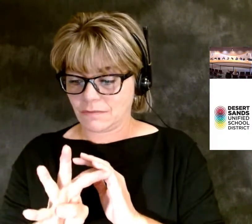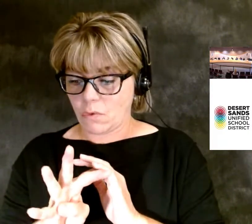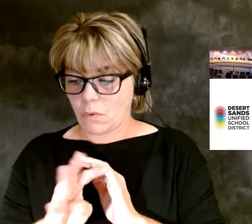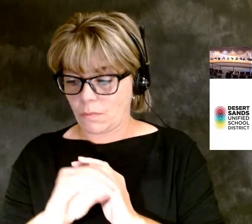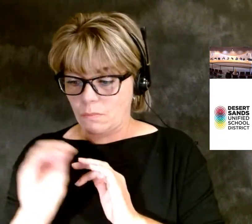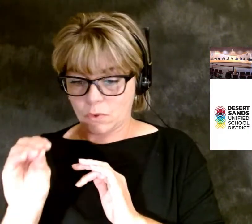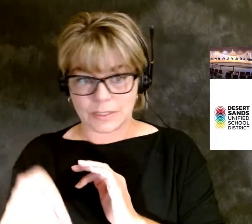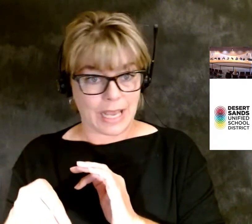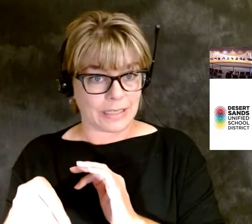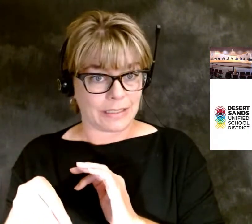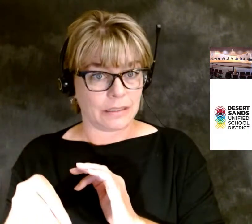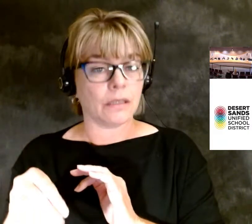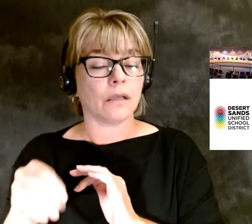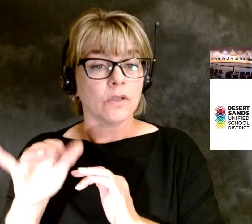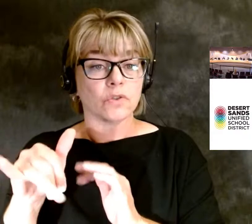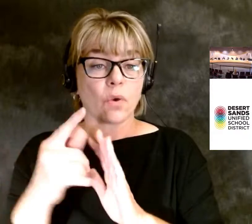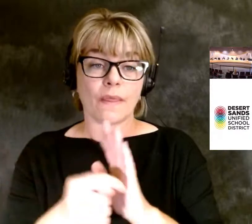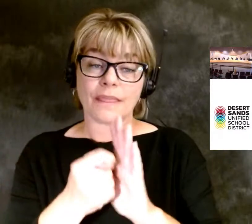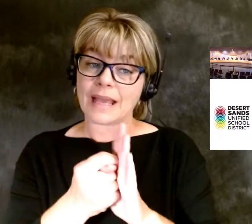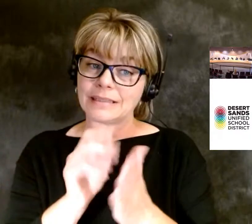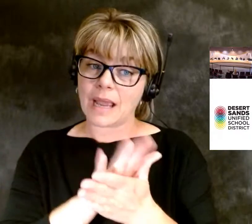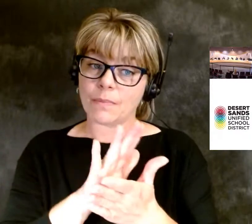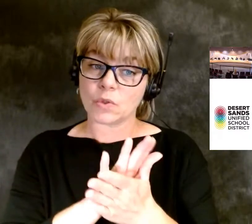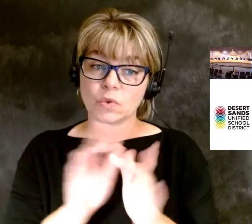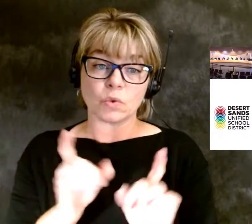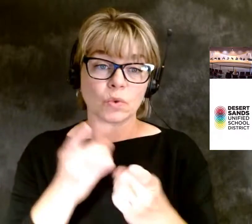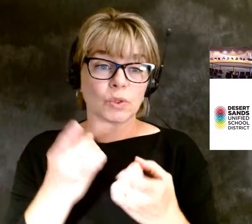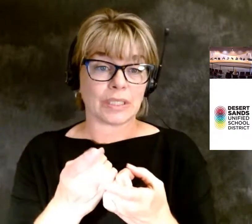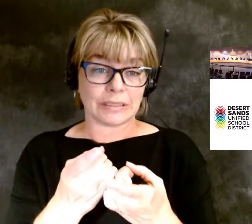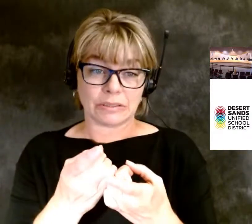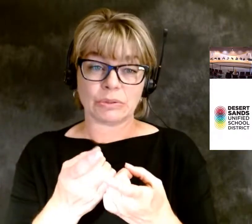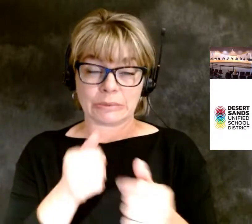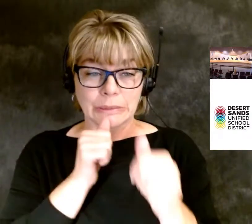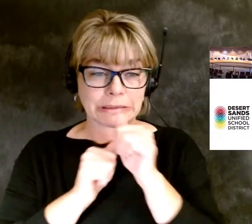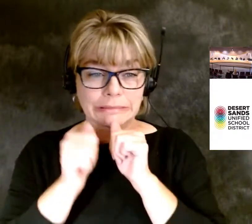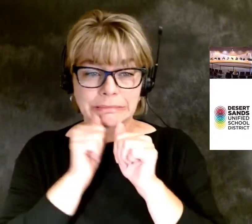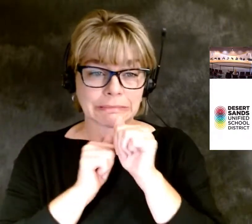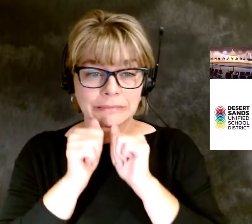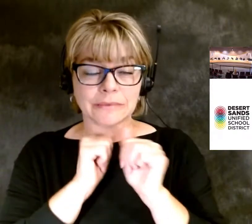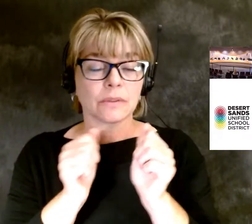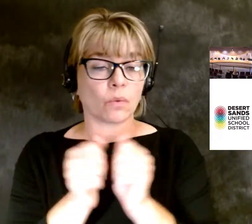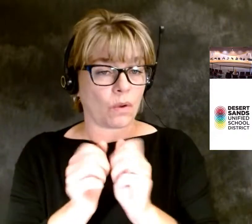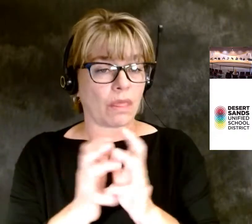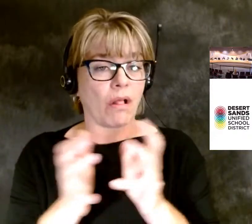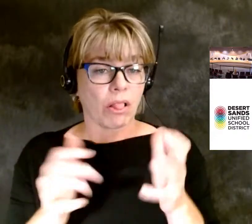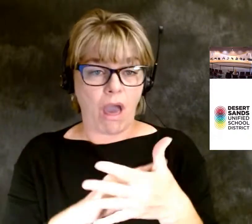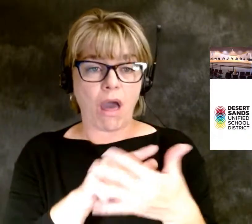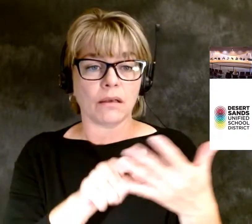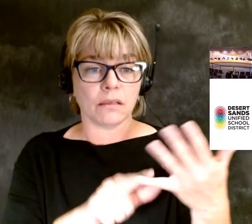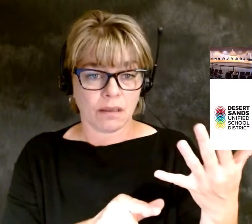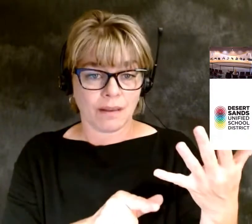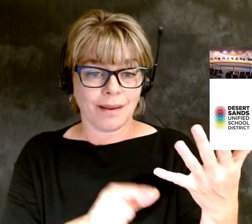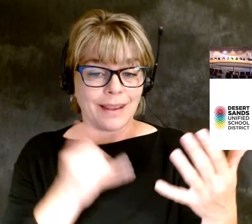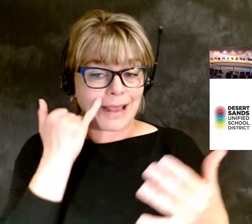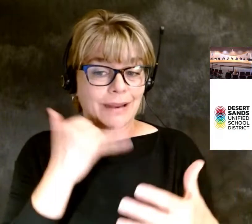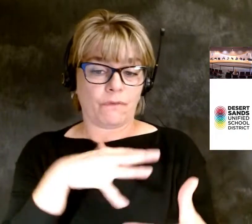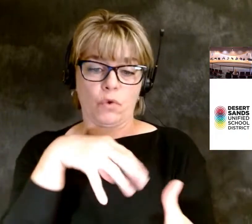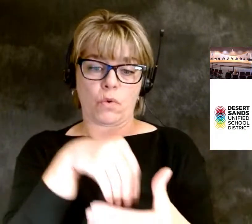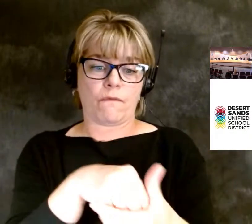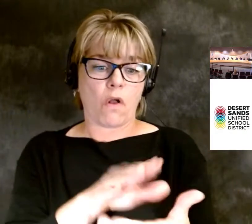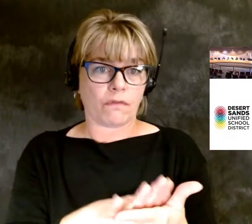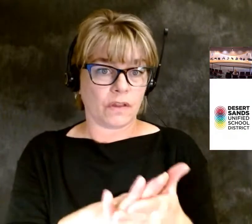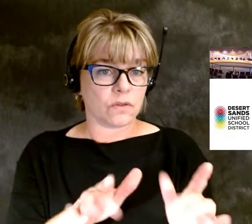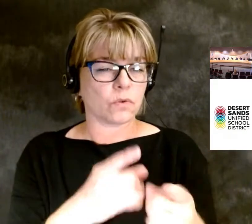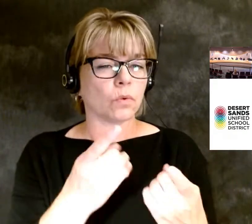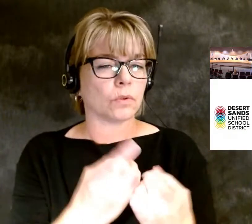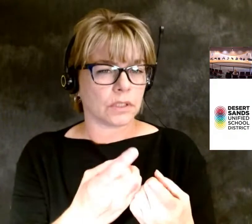districts dealt with a lot. And if you were a part of the district at that time, I'm sure you can tell everybody all the things that were